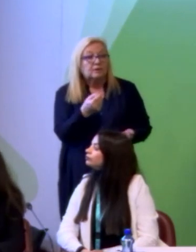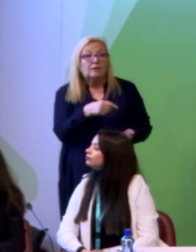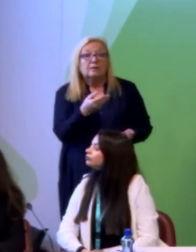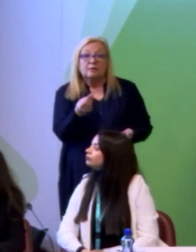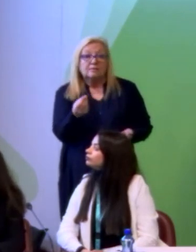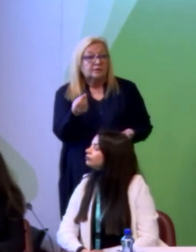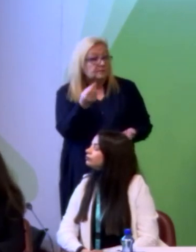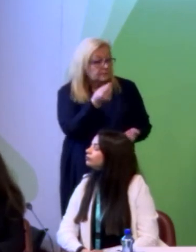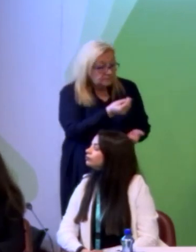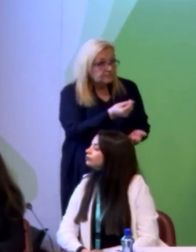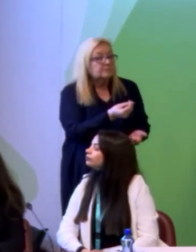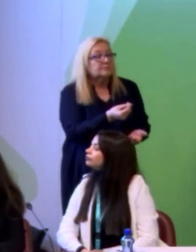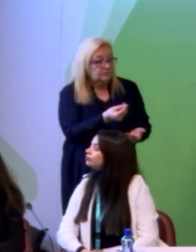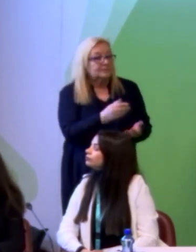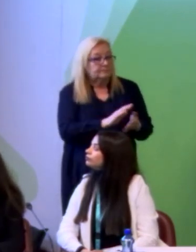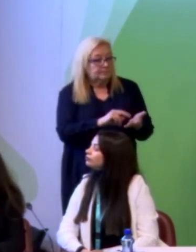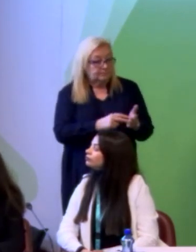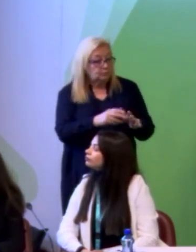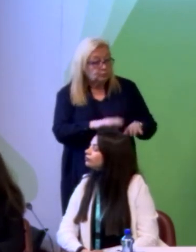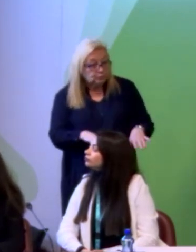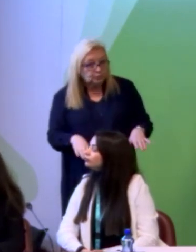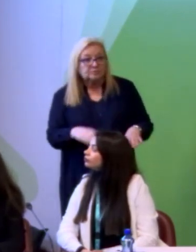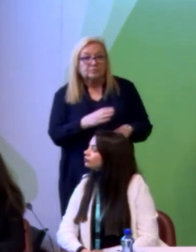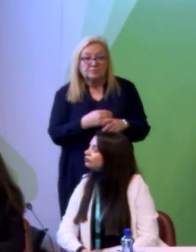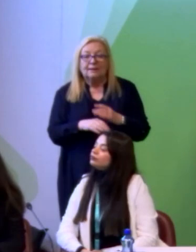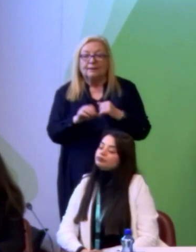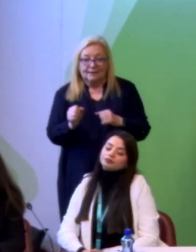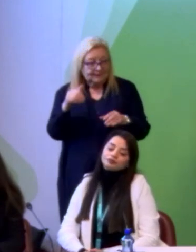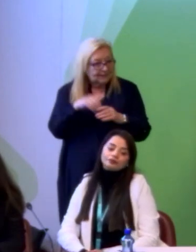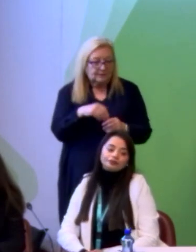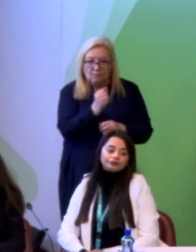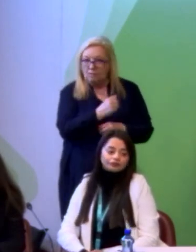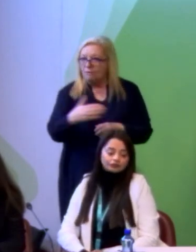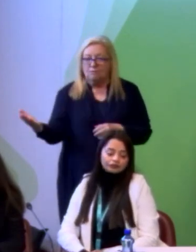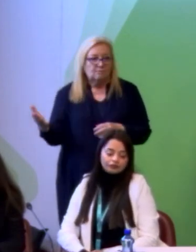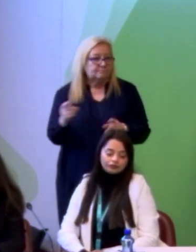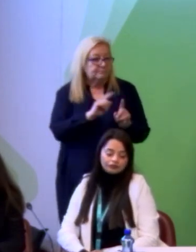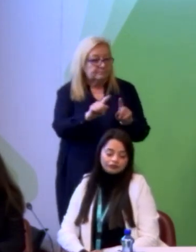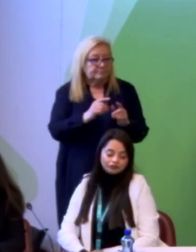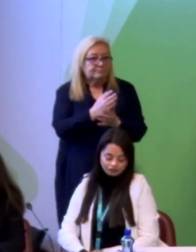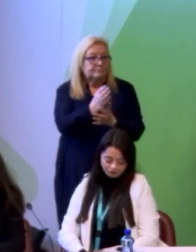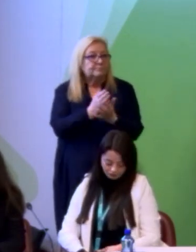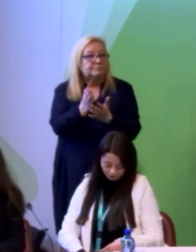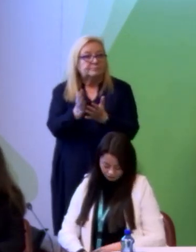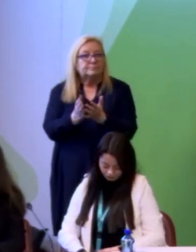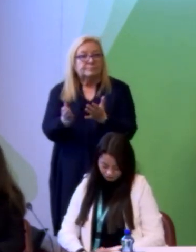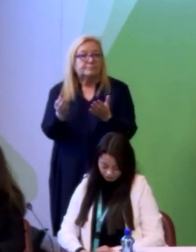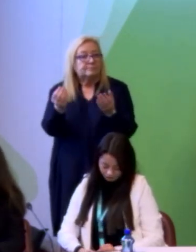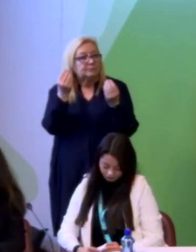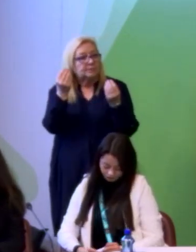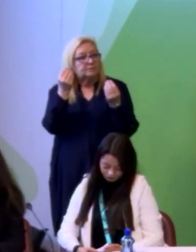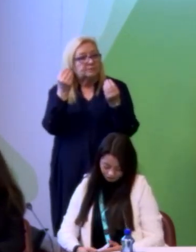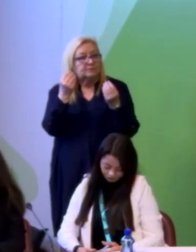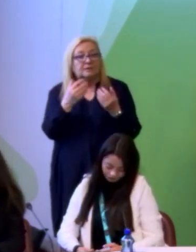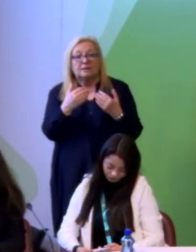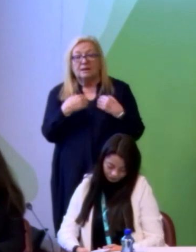with disabilities are meaningfully included in each and every educational program. There are many, many budding